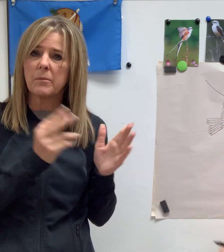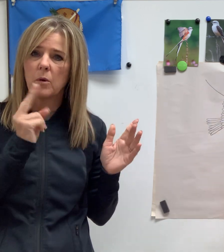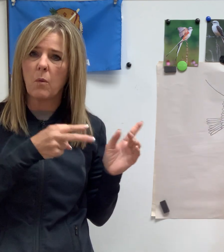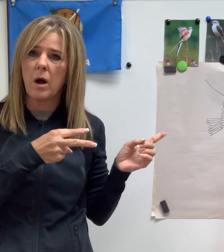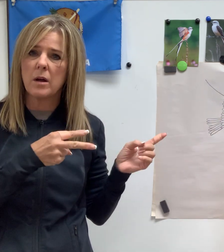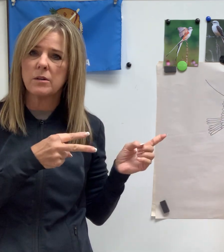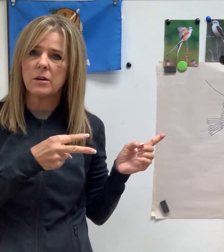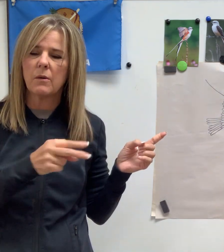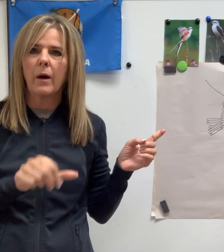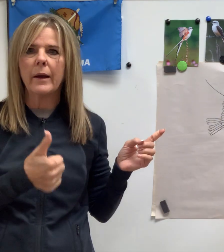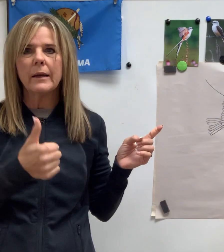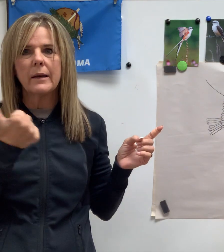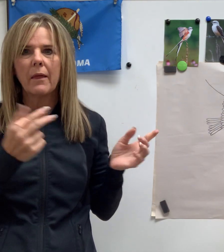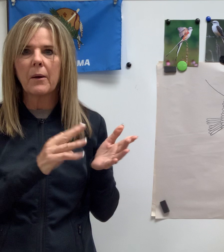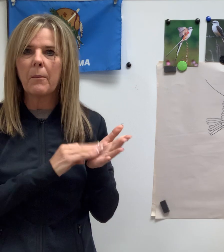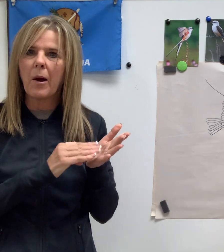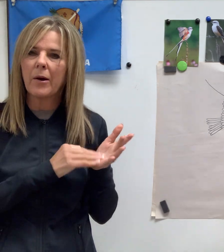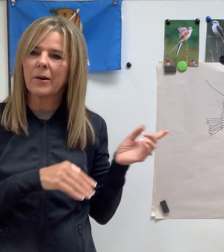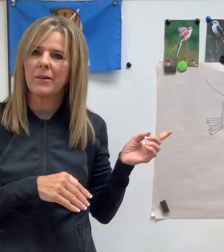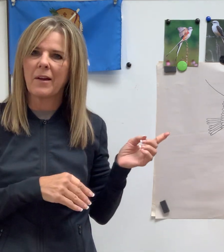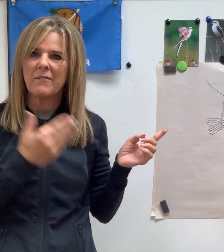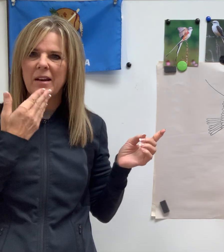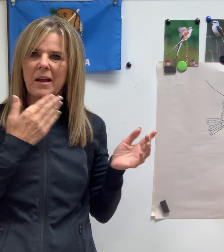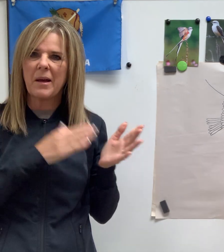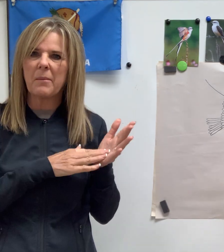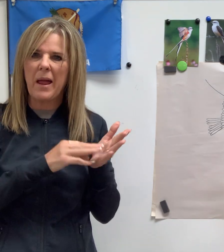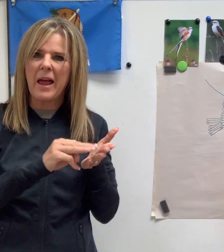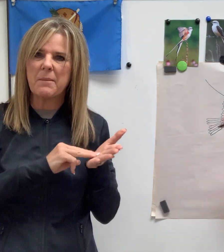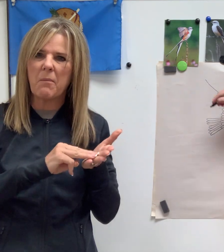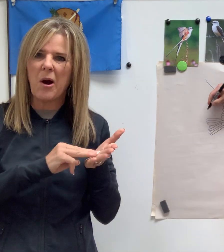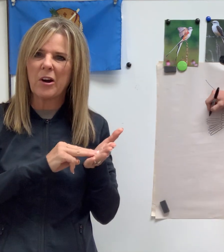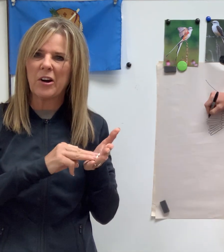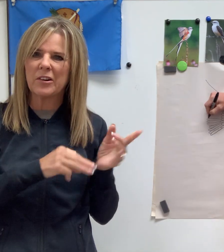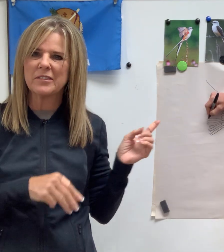Oh goodness, I need another Sharpie. Having bad Sharpie luck today.